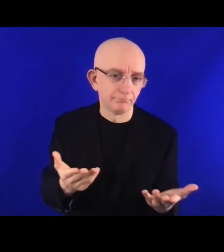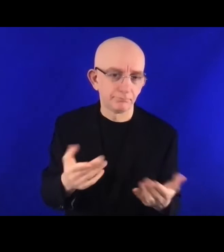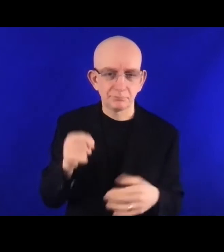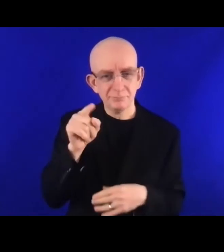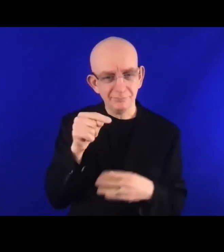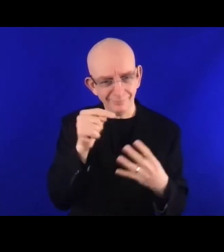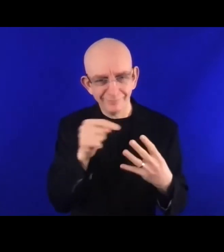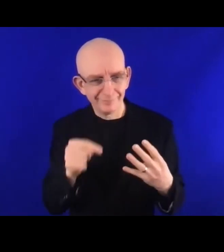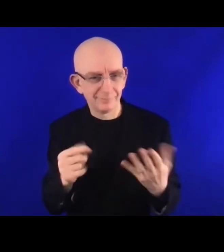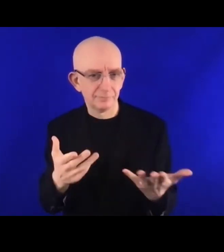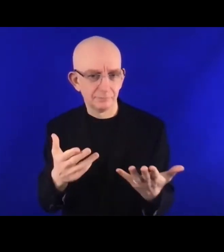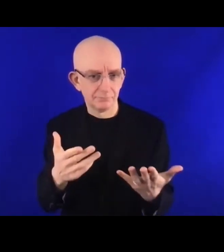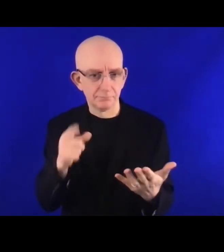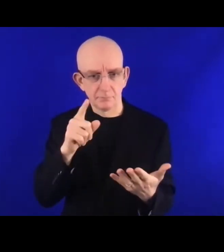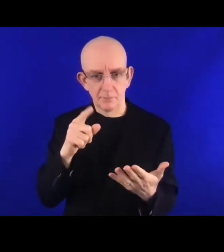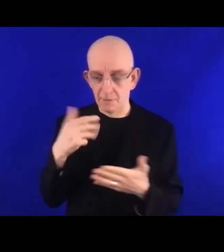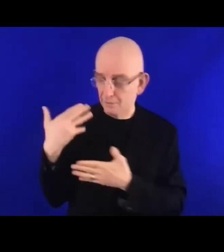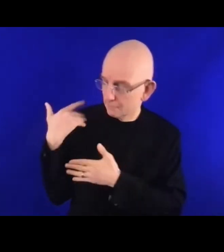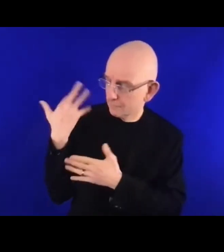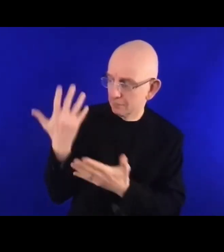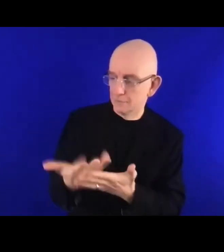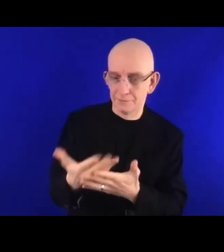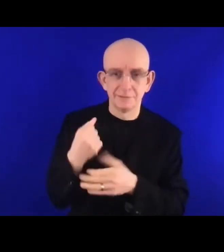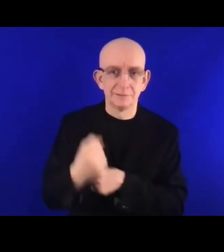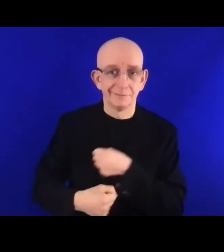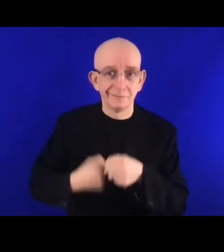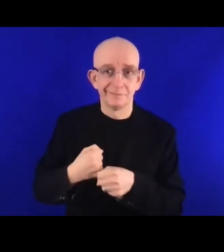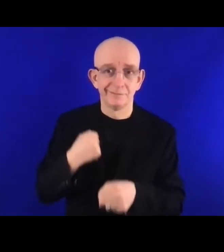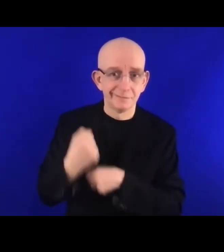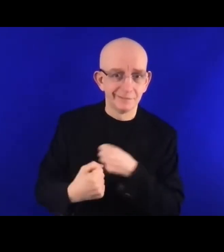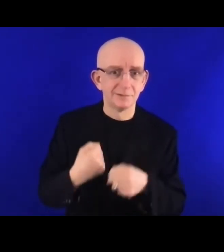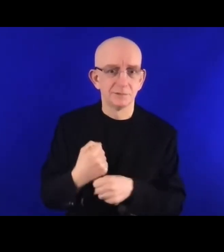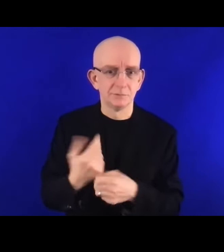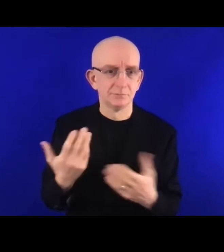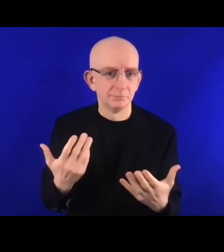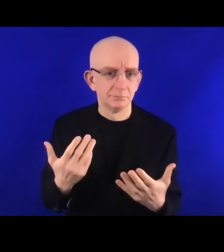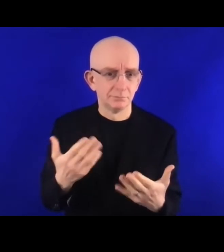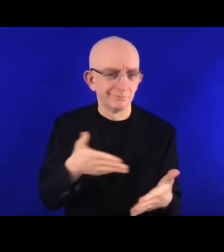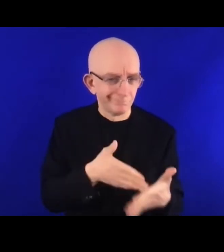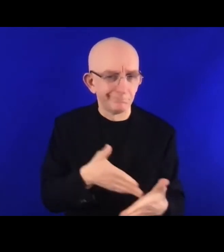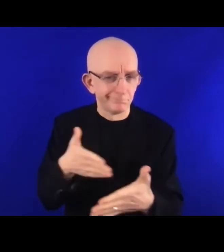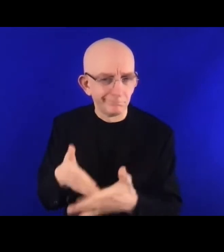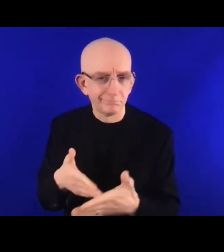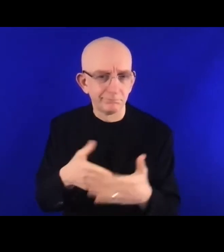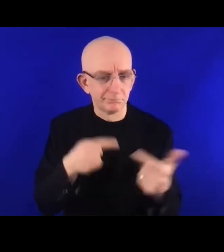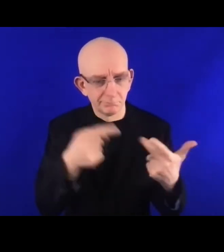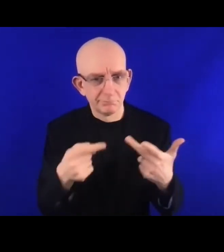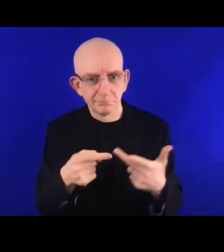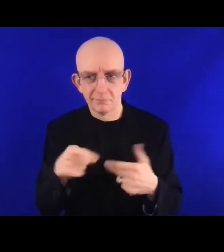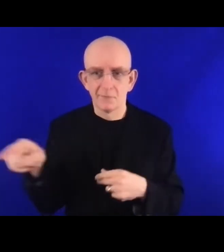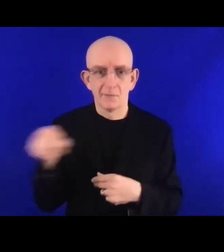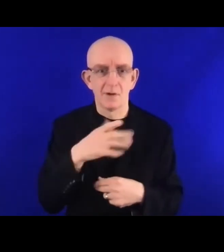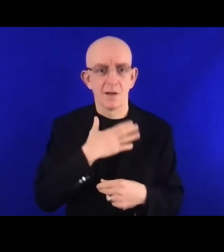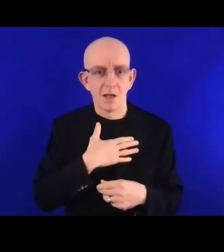lot of things try to stop me, but I always keep shining and